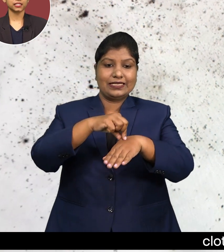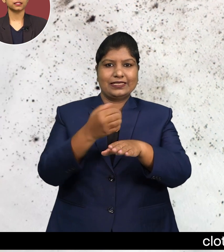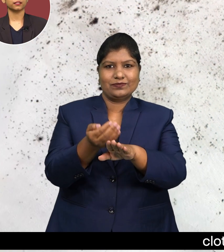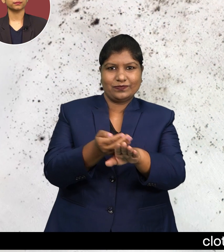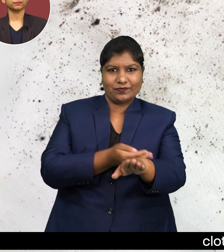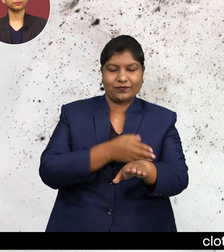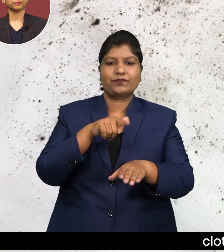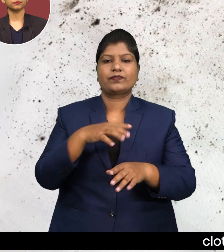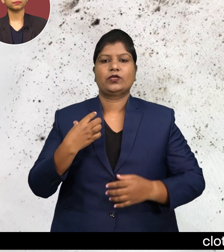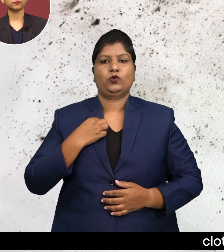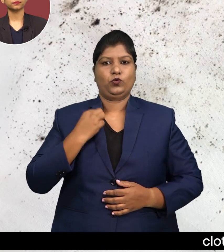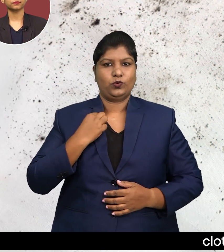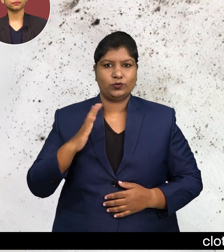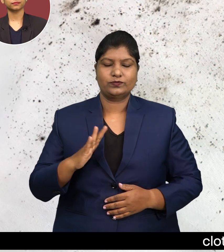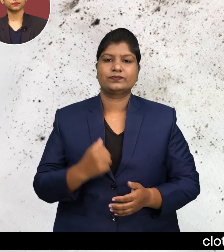cloths,